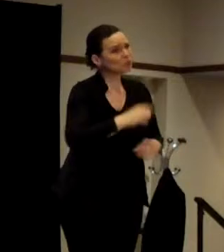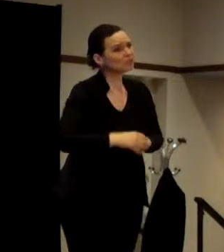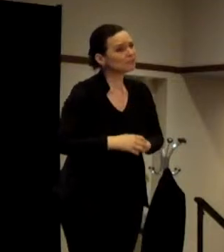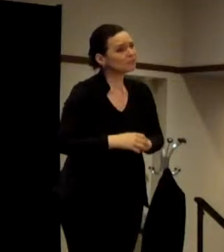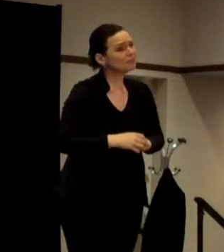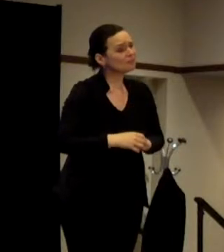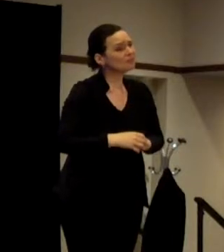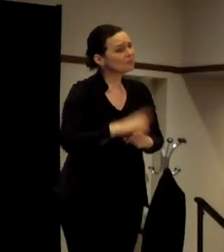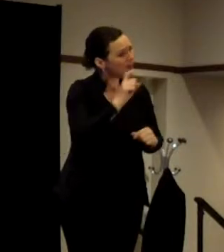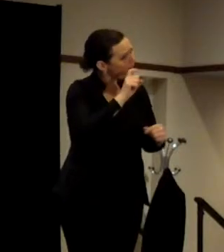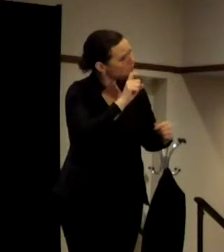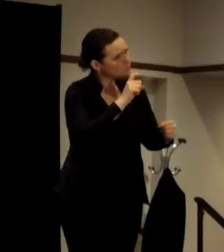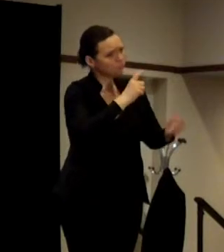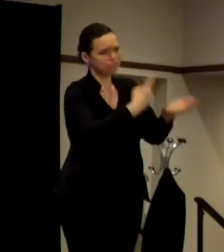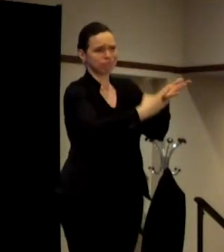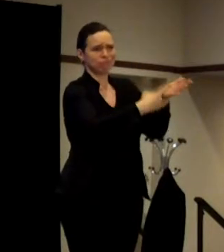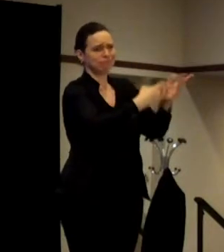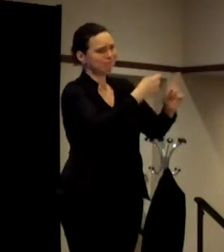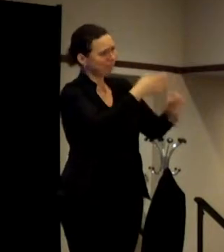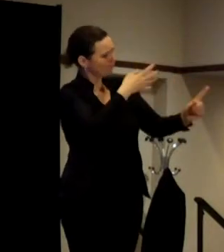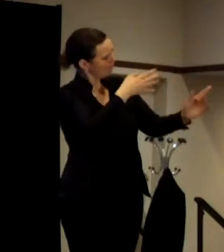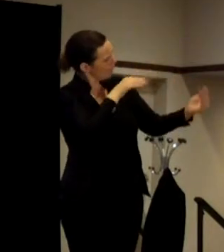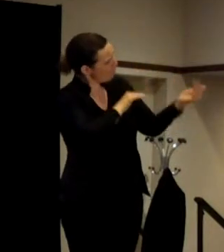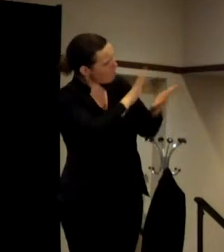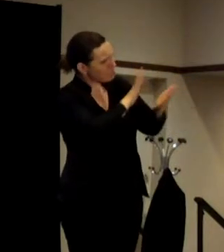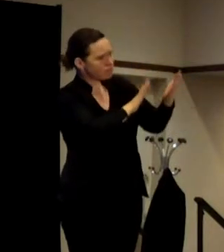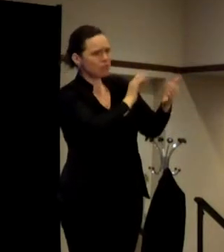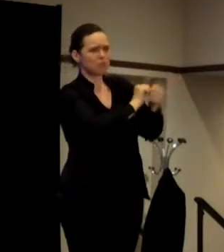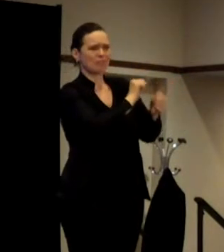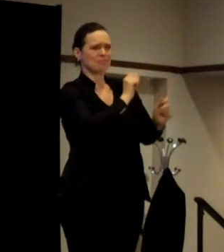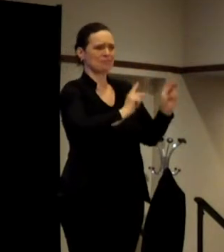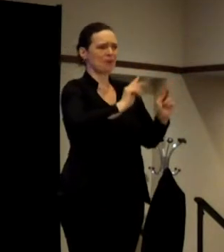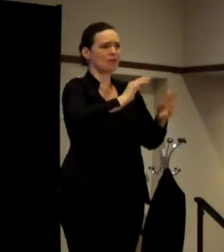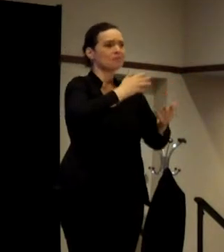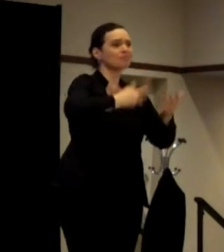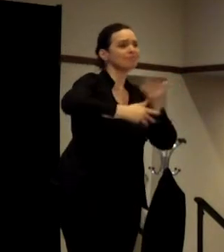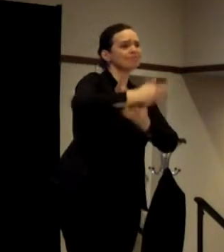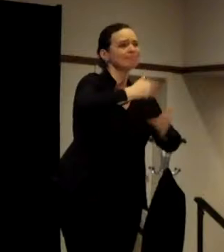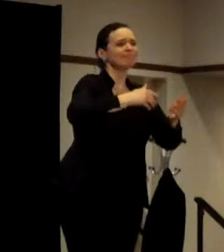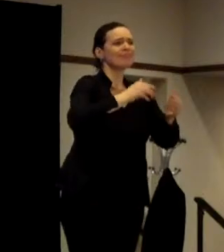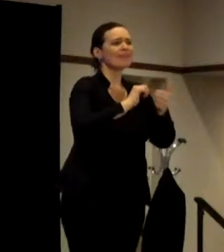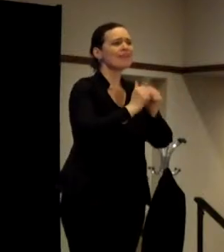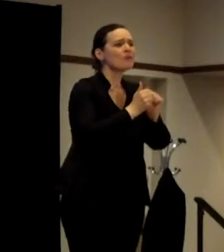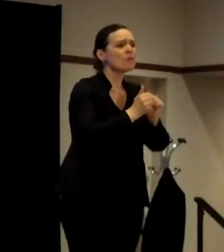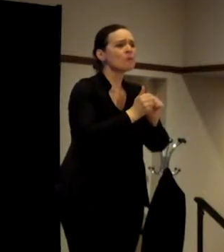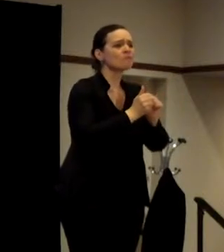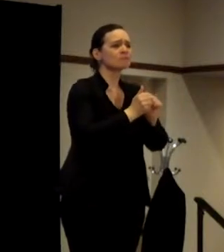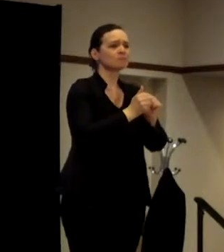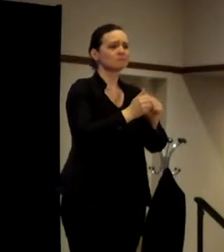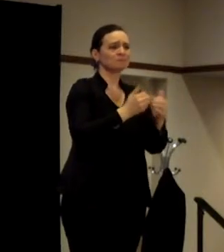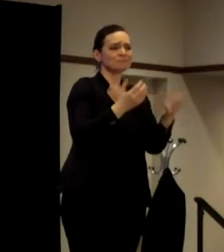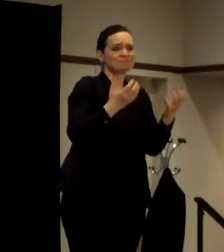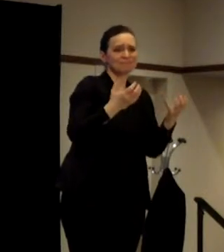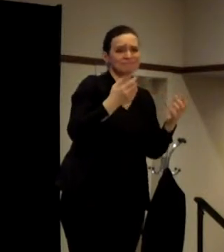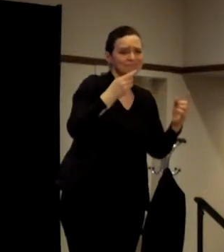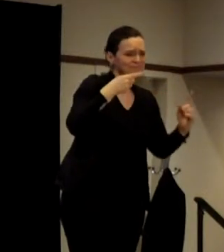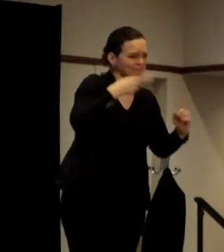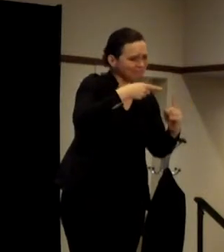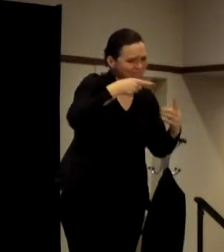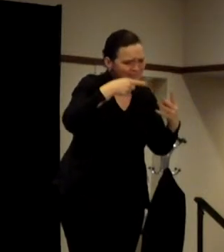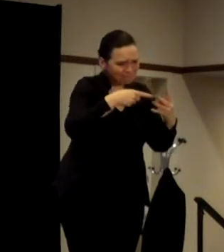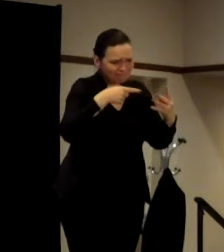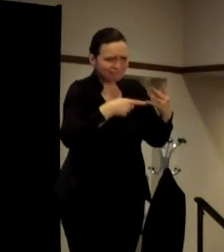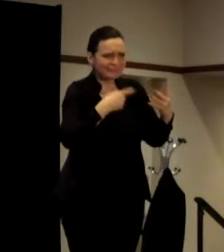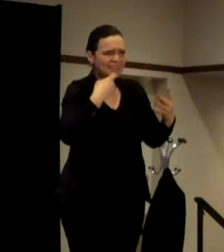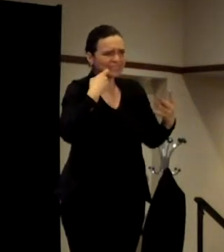have to re-engage the community on the opioid crisis. Certainly, child